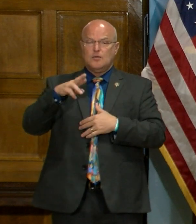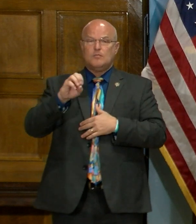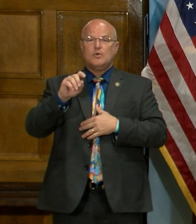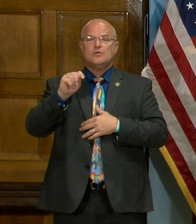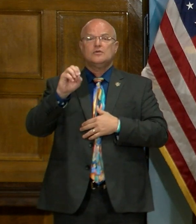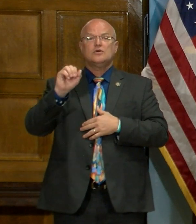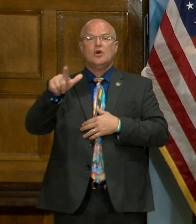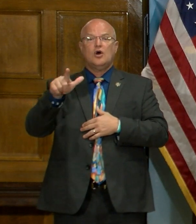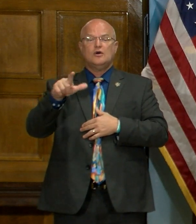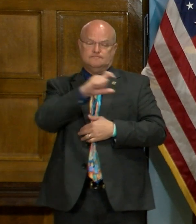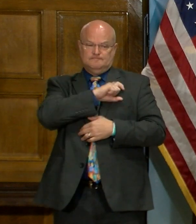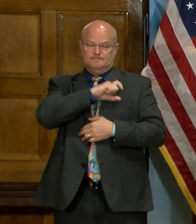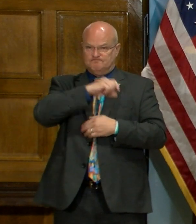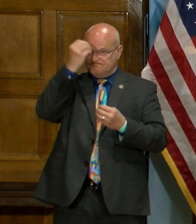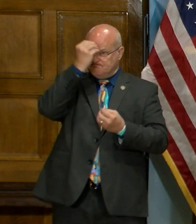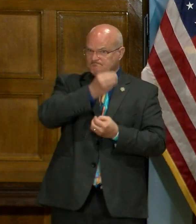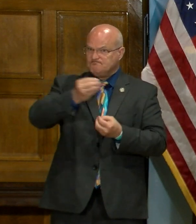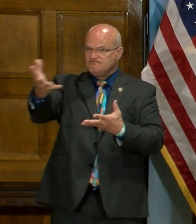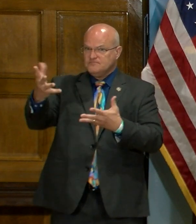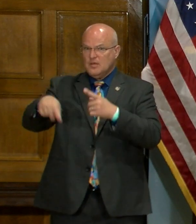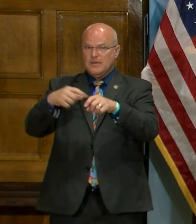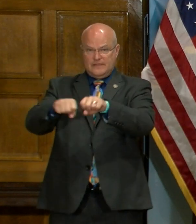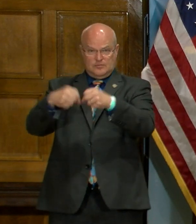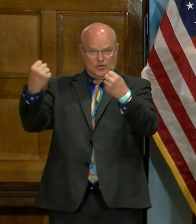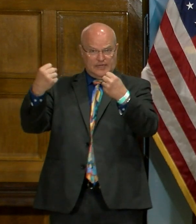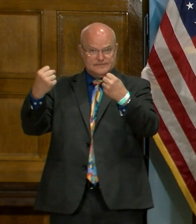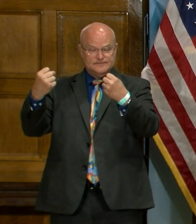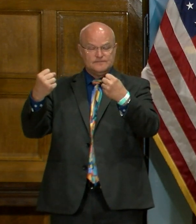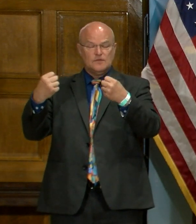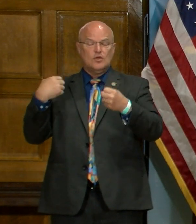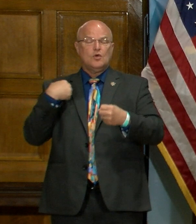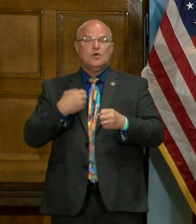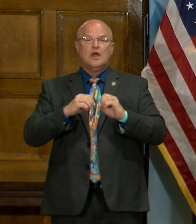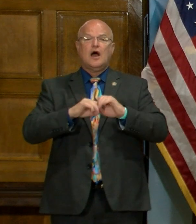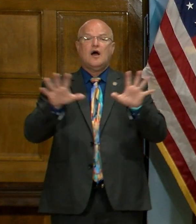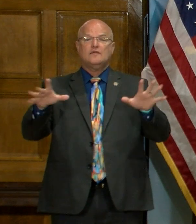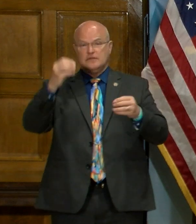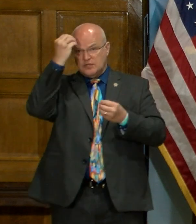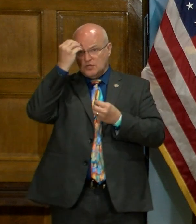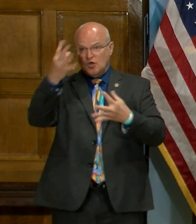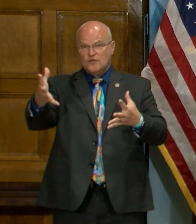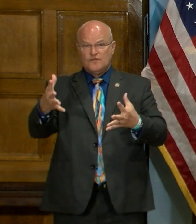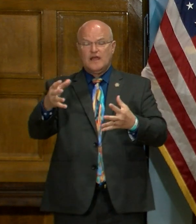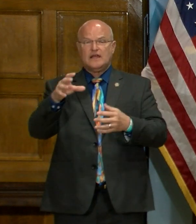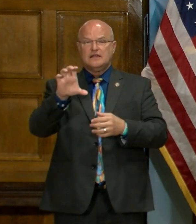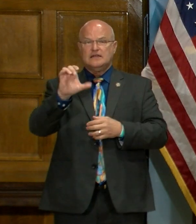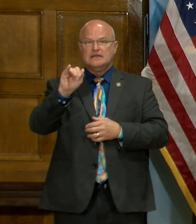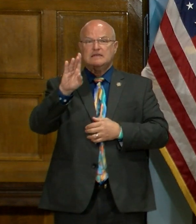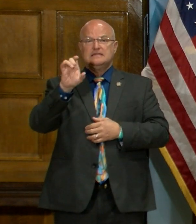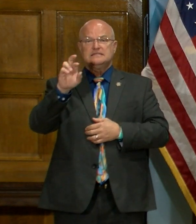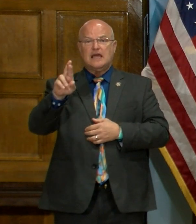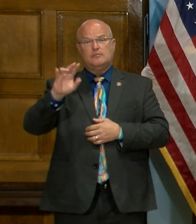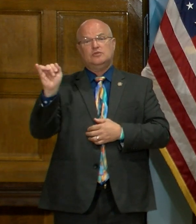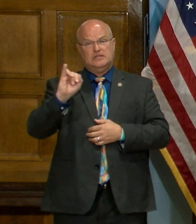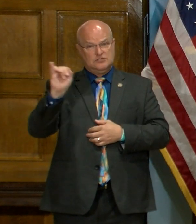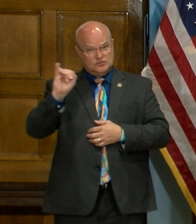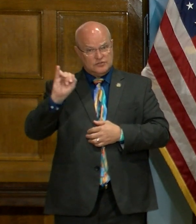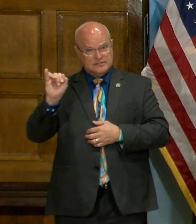law enforcement is notified of the breach. We obviously notify our cyber insurance